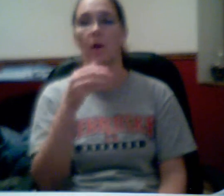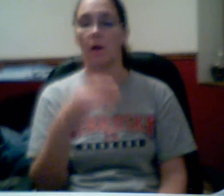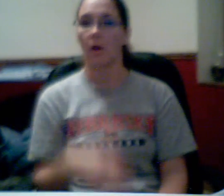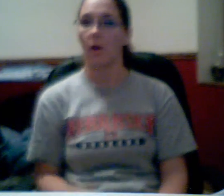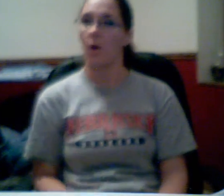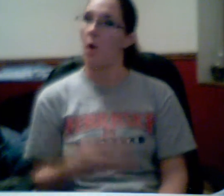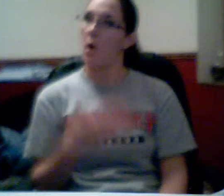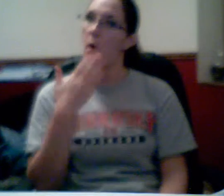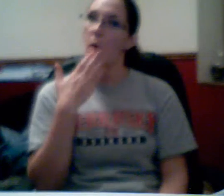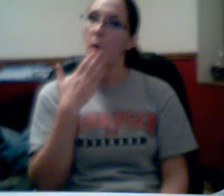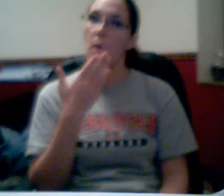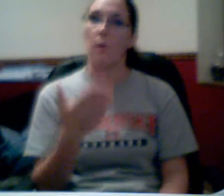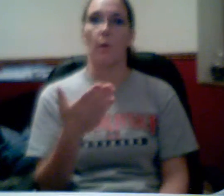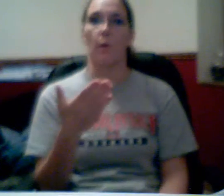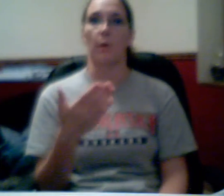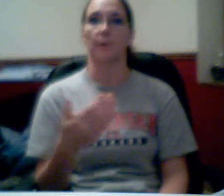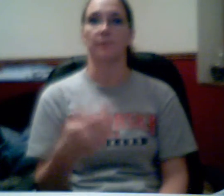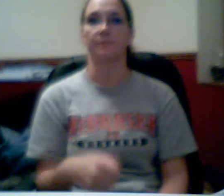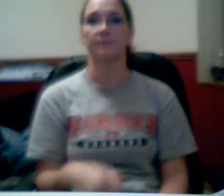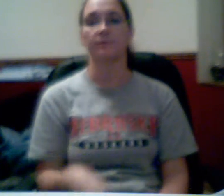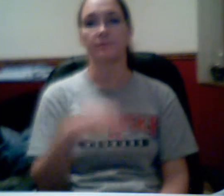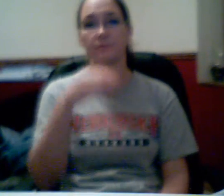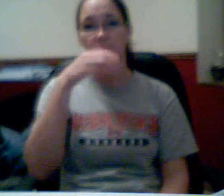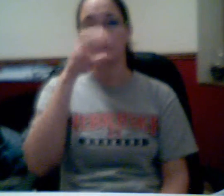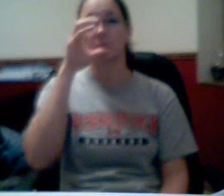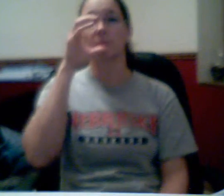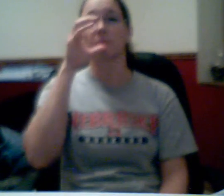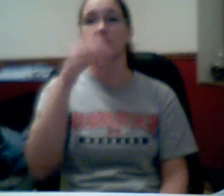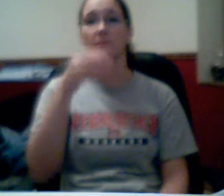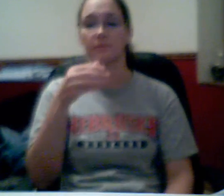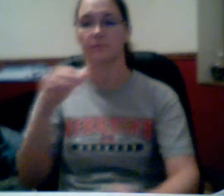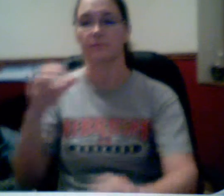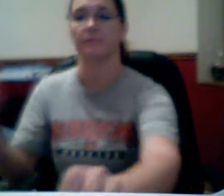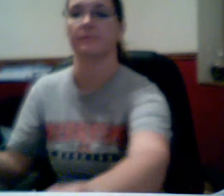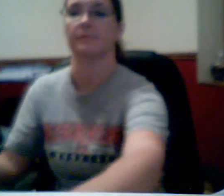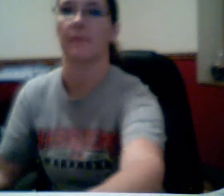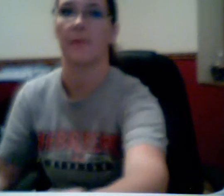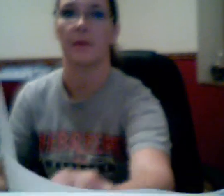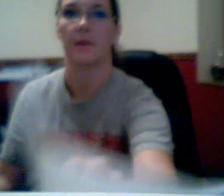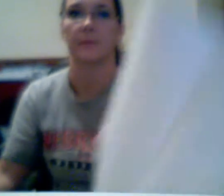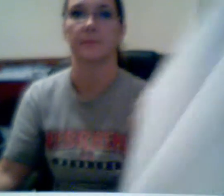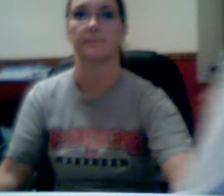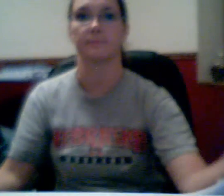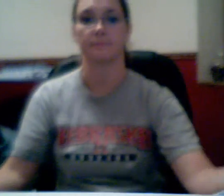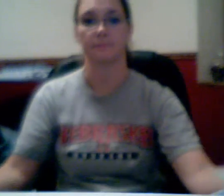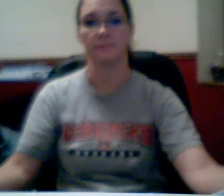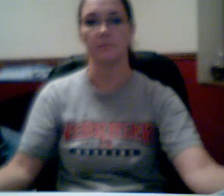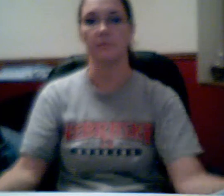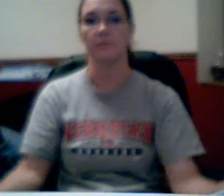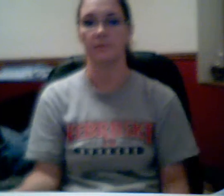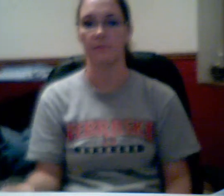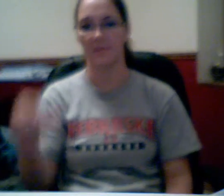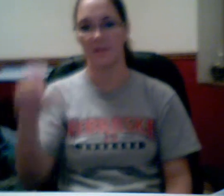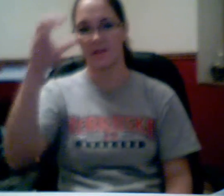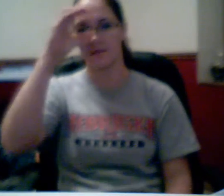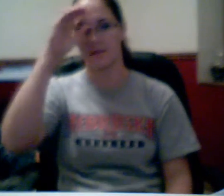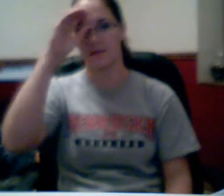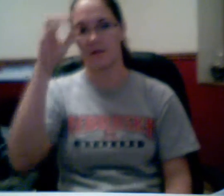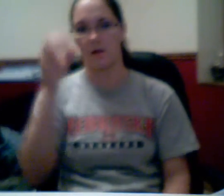every summer. Here on the Dakota prairies, there was not a single tree, not one sprout, not a bit of